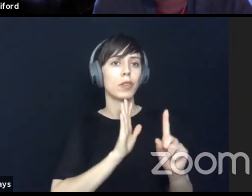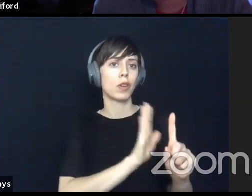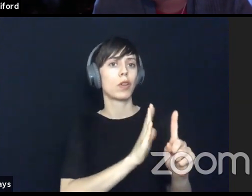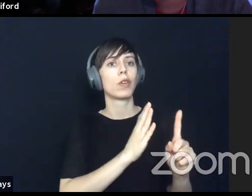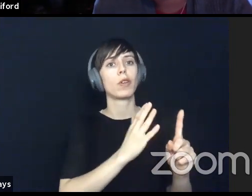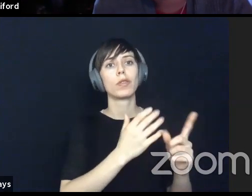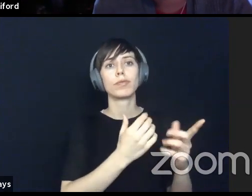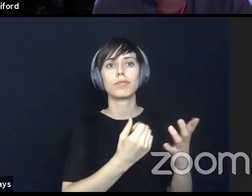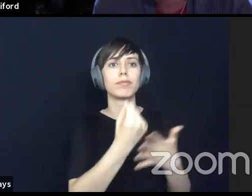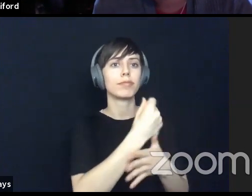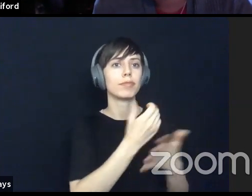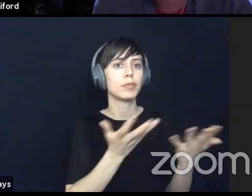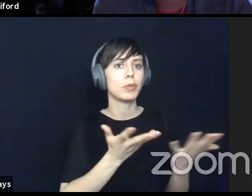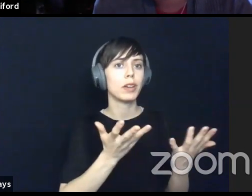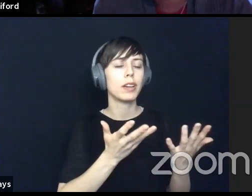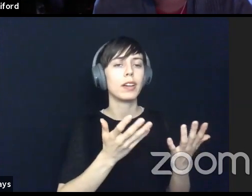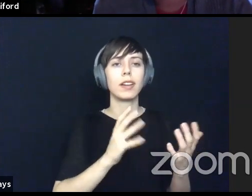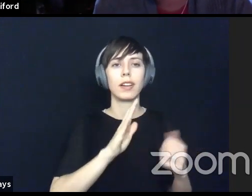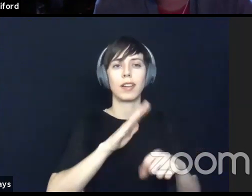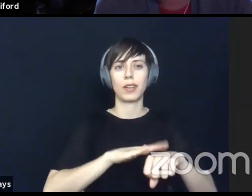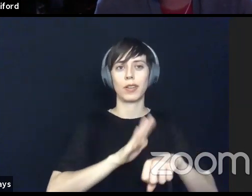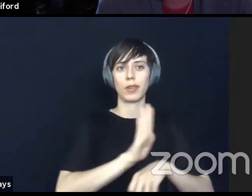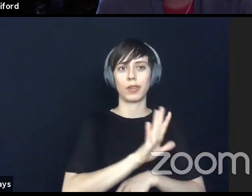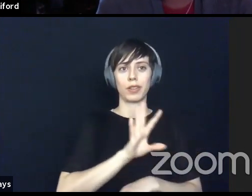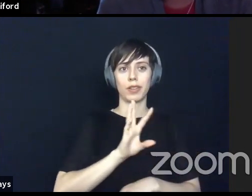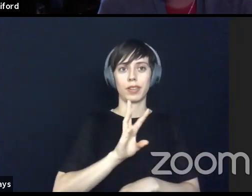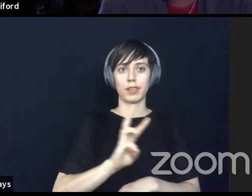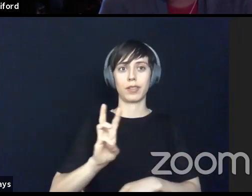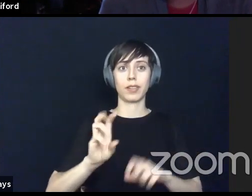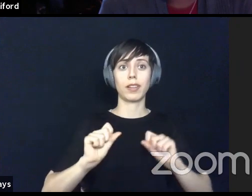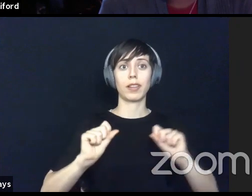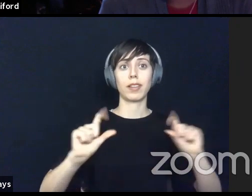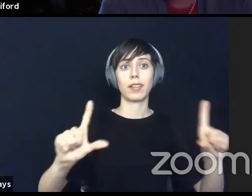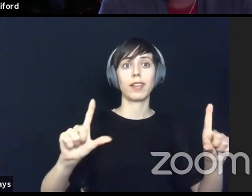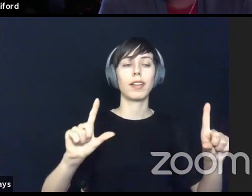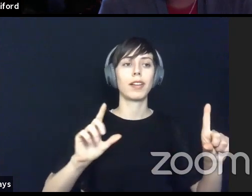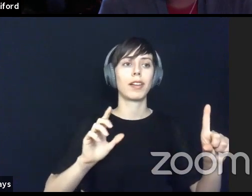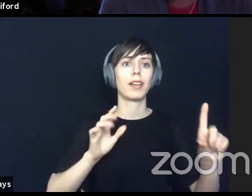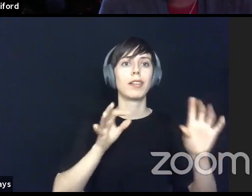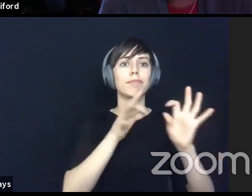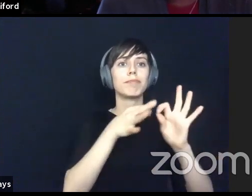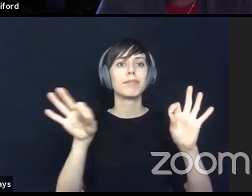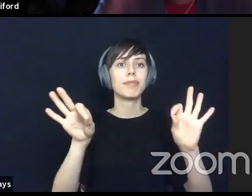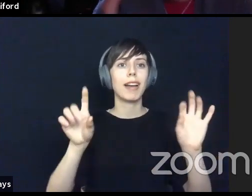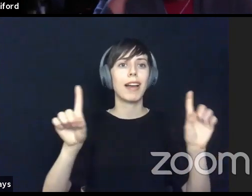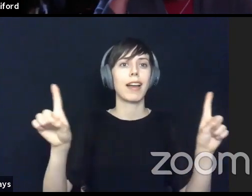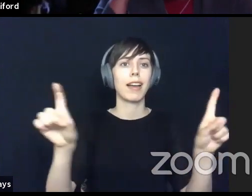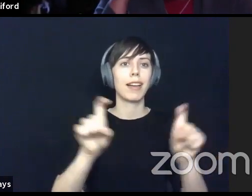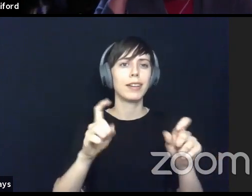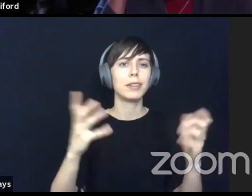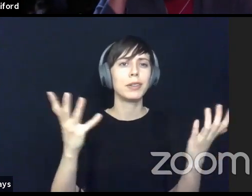on her website that says what matters to you. She really wants to people.